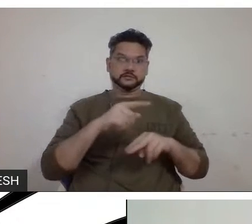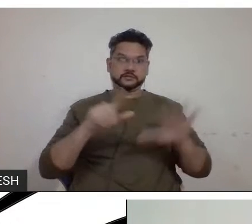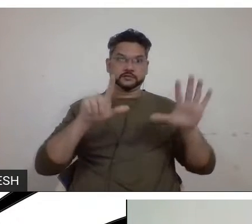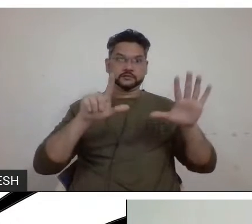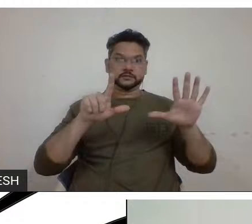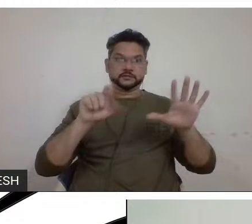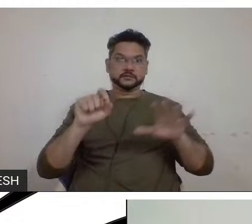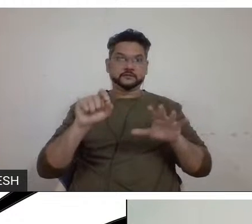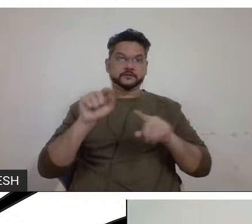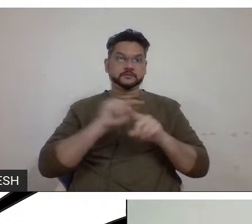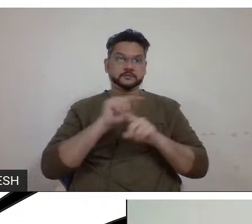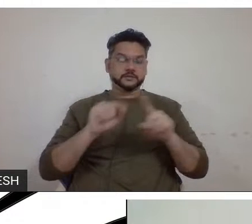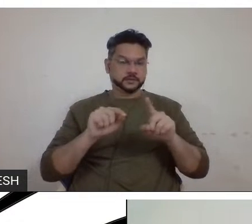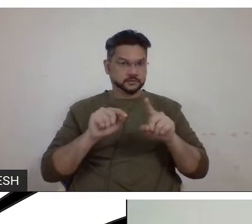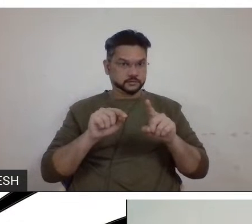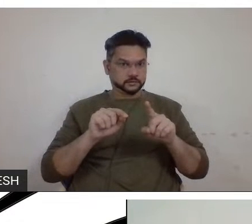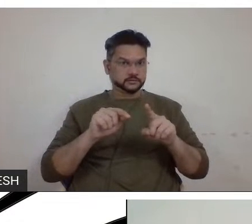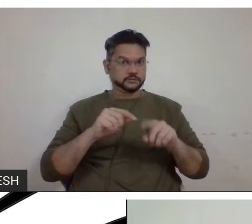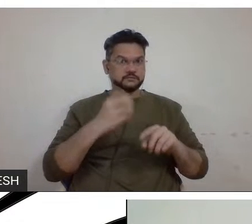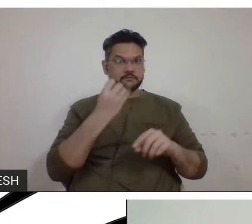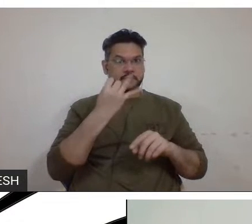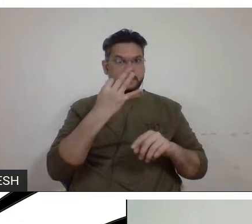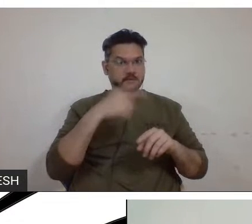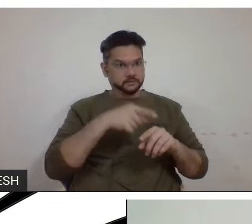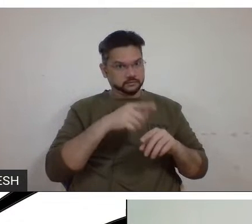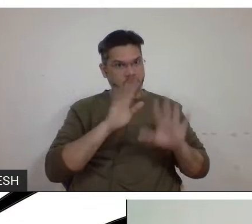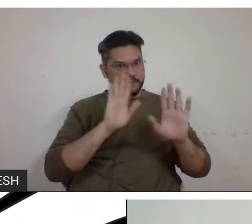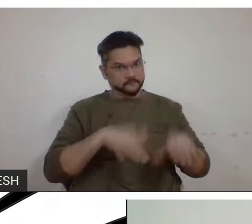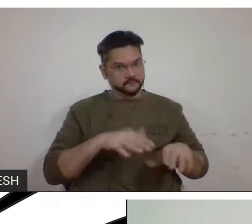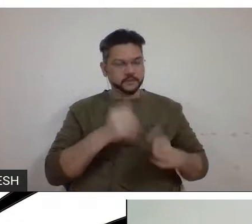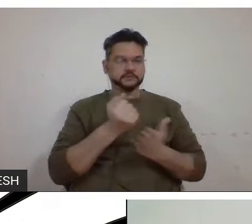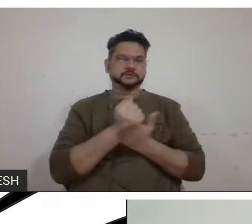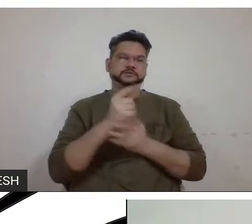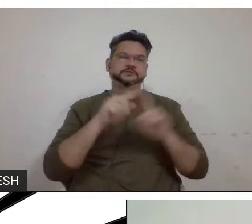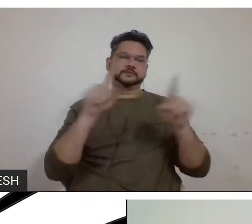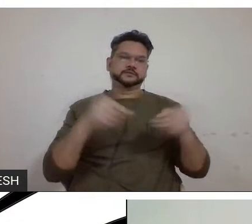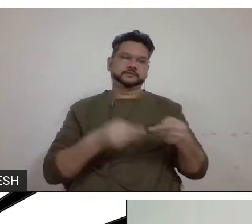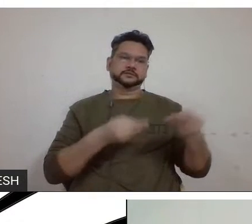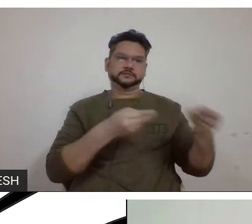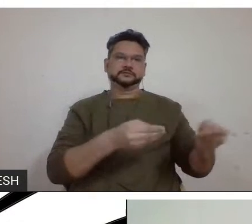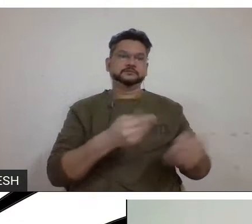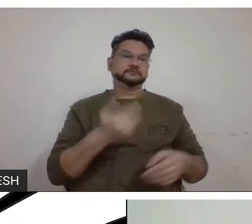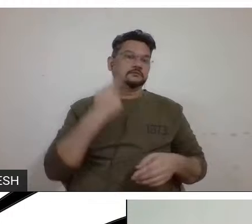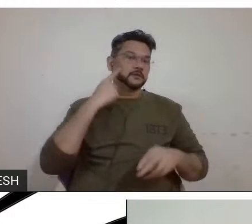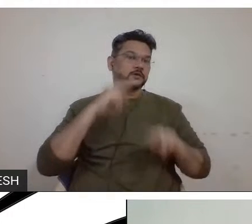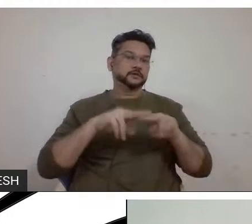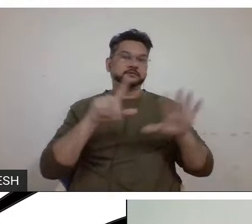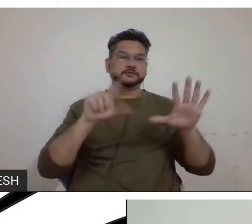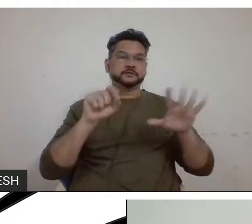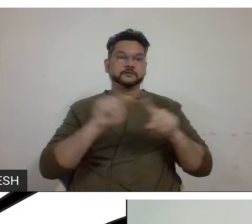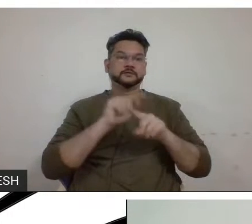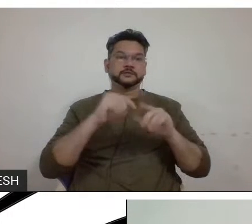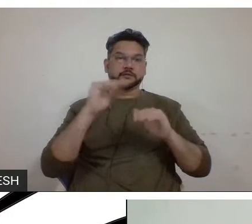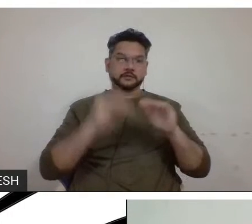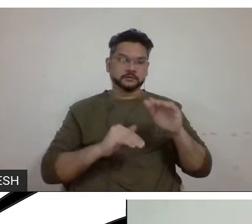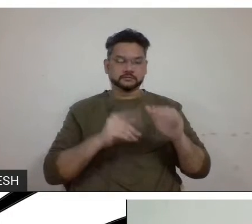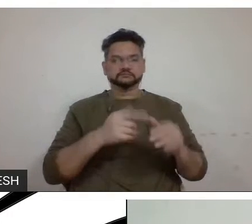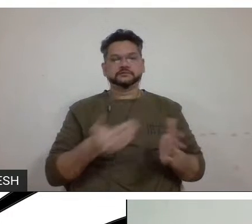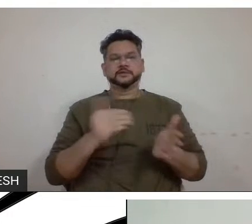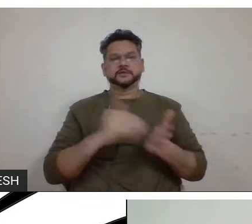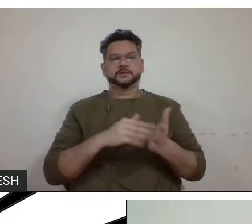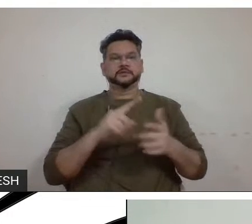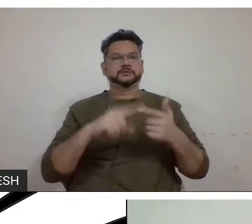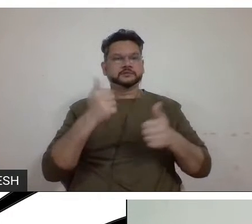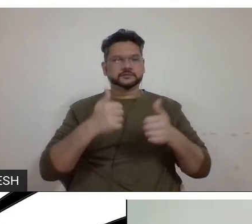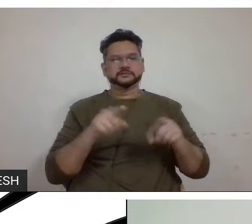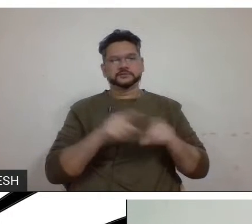been awarded with the certificates. Otherwise, they have appeared for the test again and again. And after that, we have